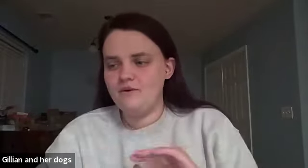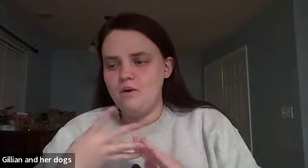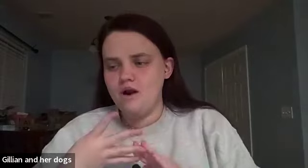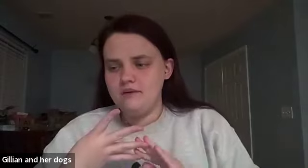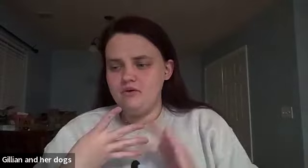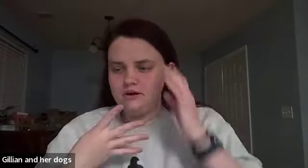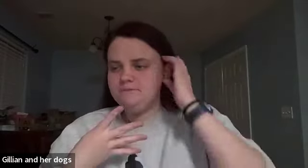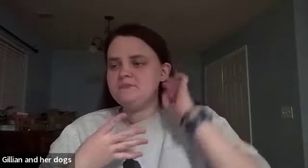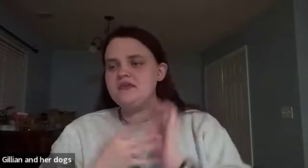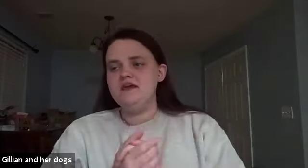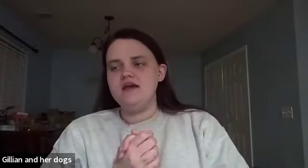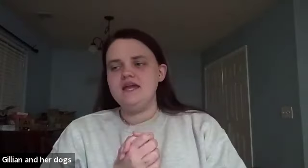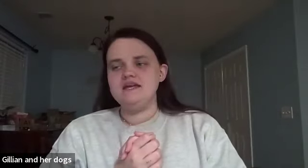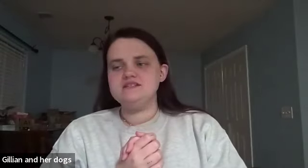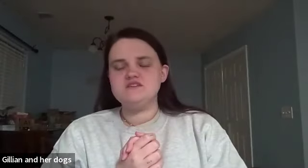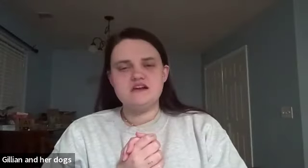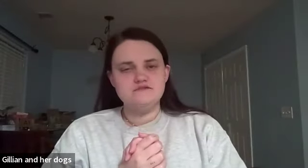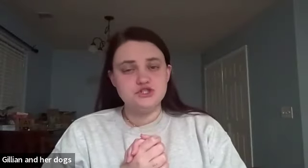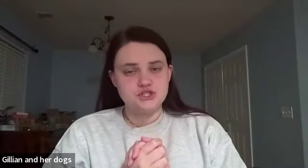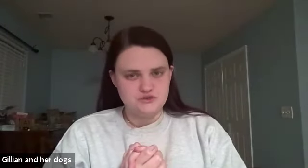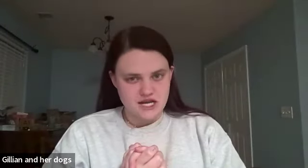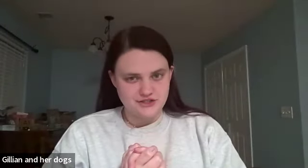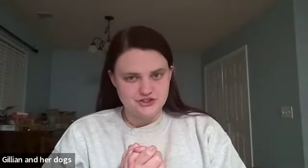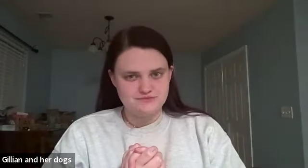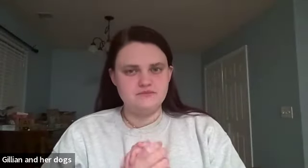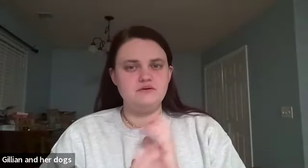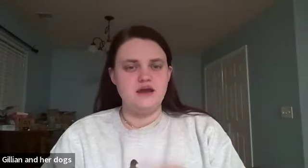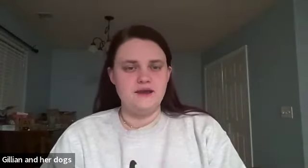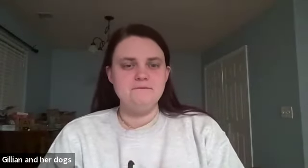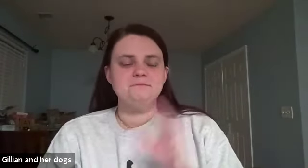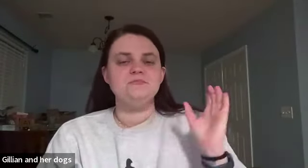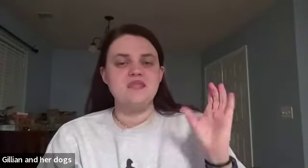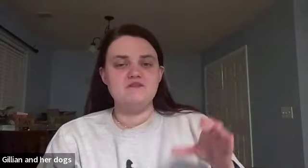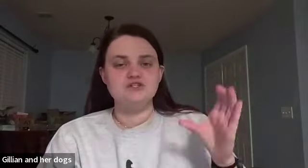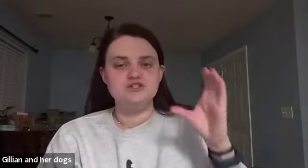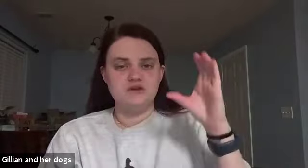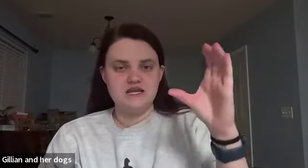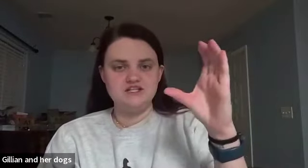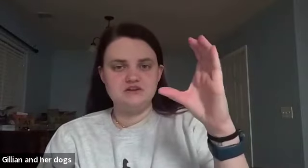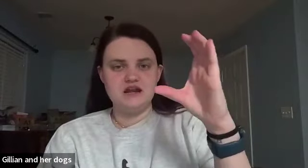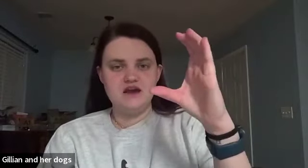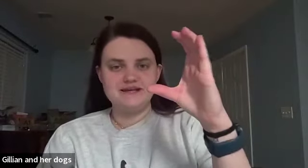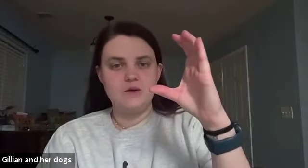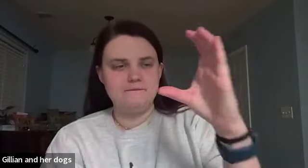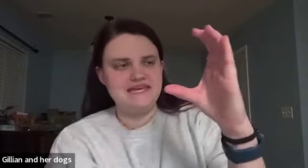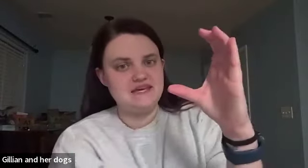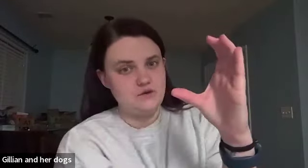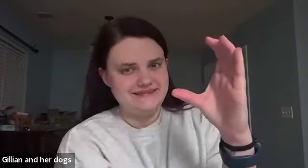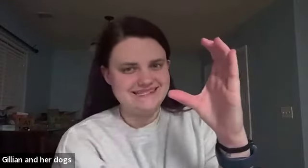four more, is the sign for strange. Okay. Now, for strange, you're going to have a big open